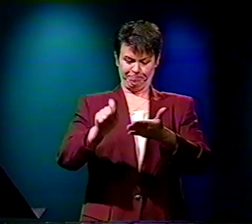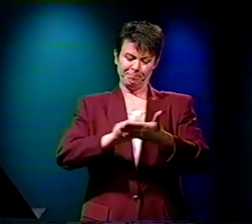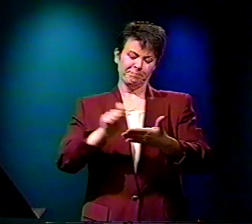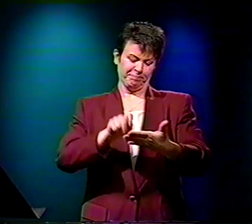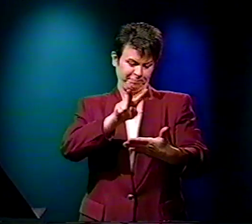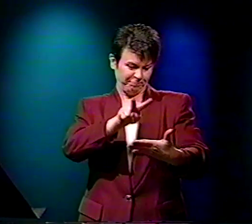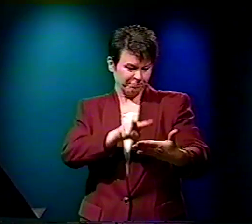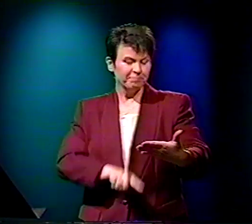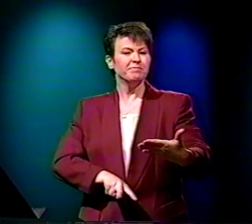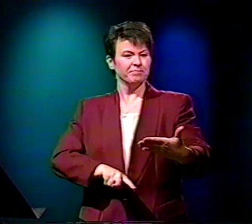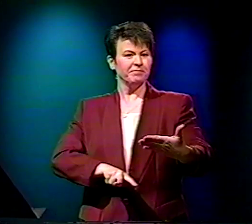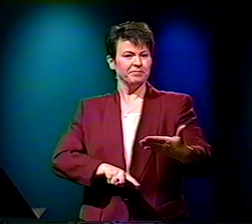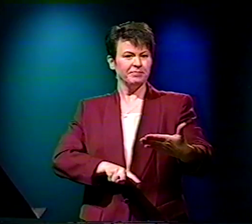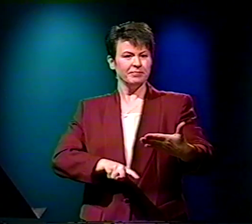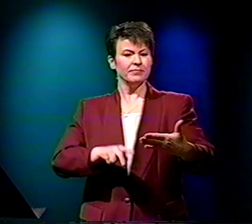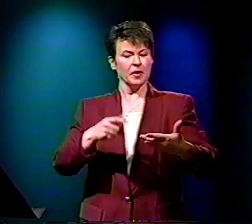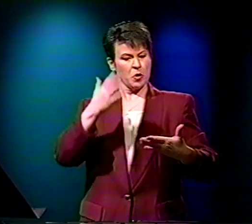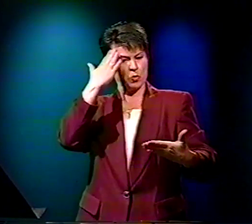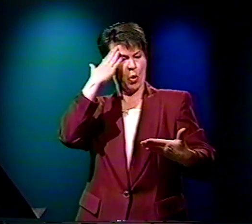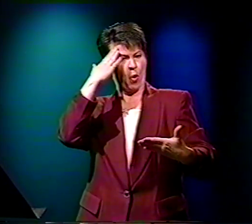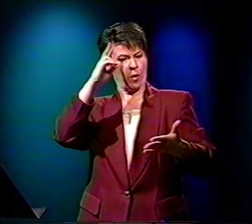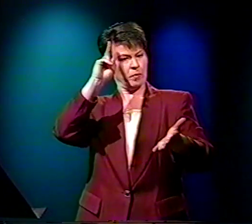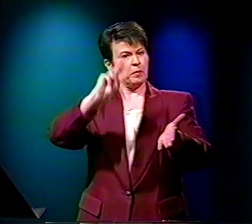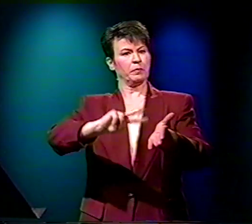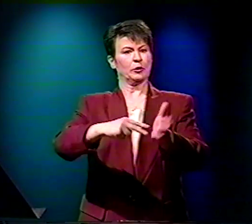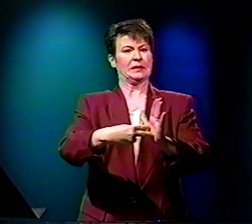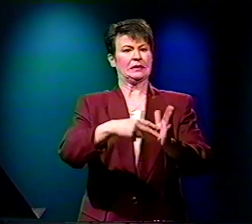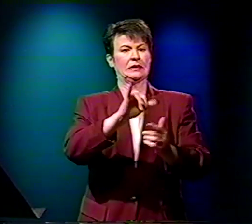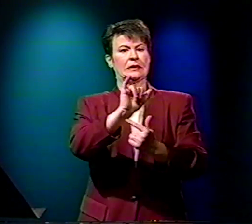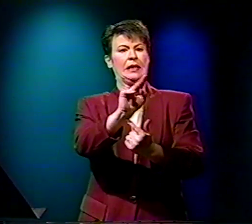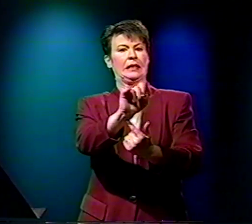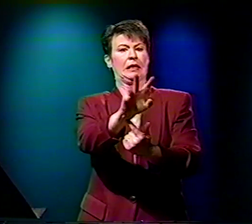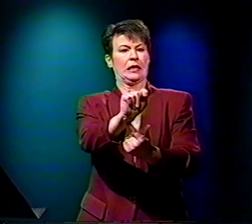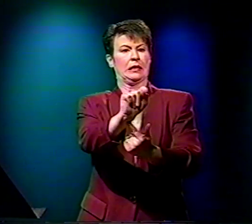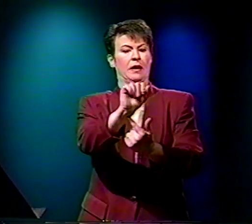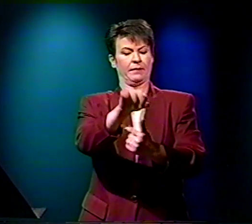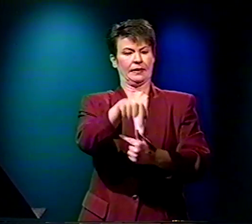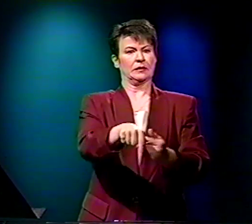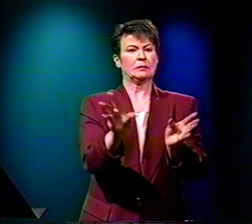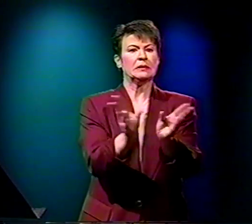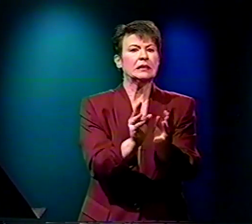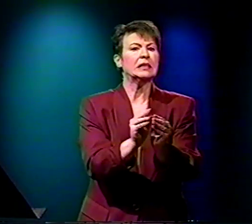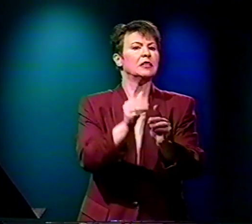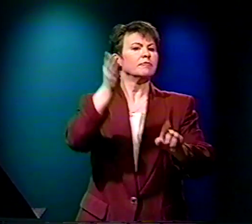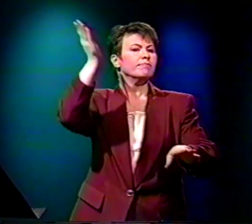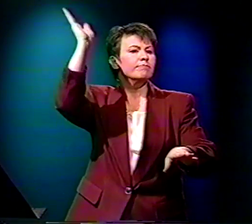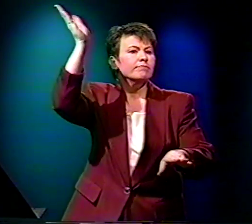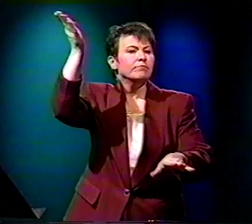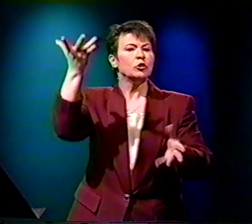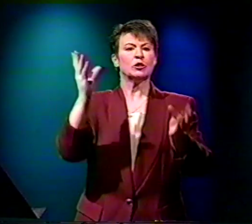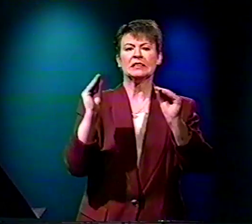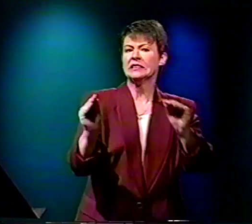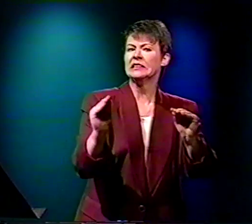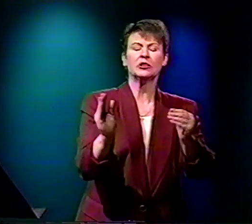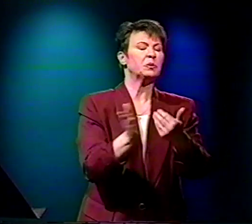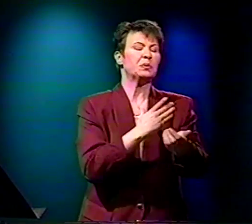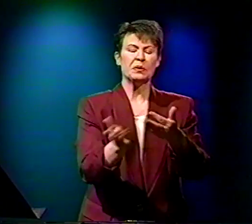Maybe I have already written out my presentation and I have already established my intent of the meeting or my presentation or